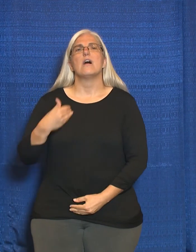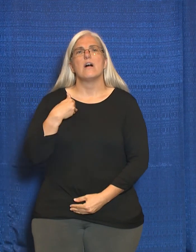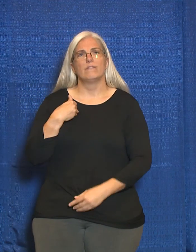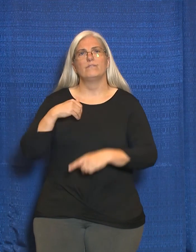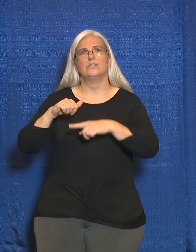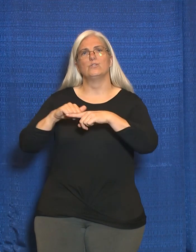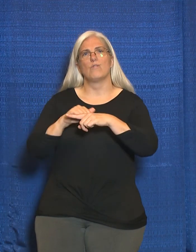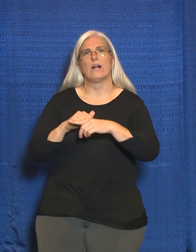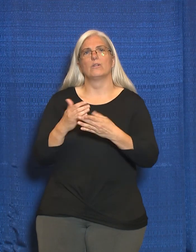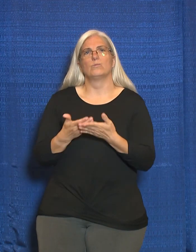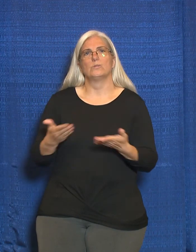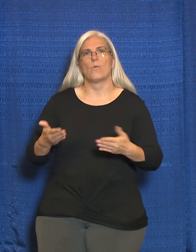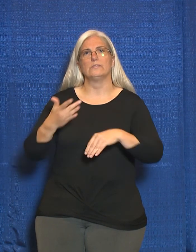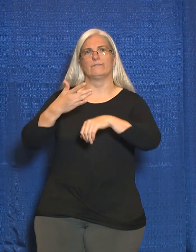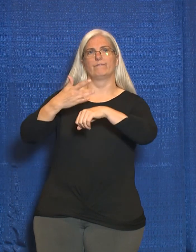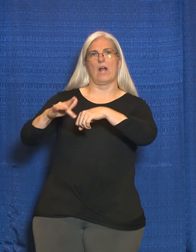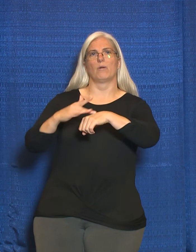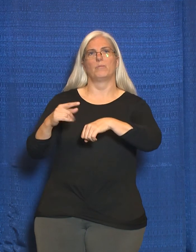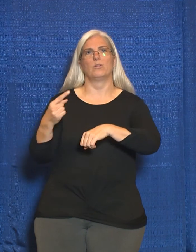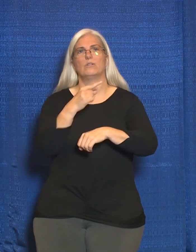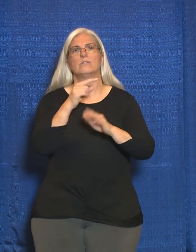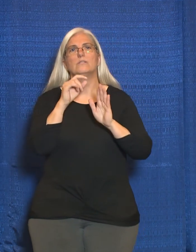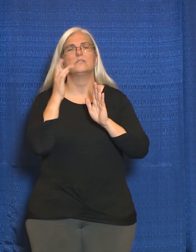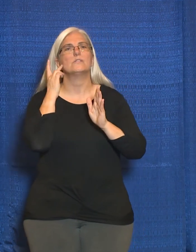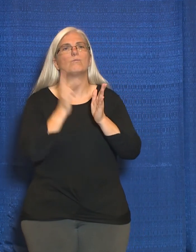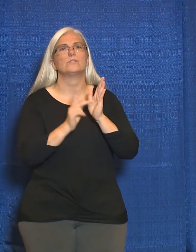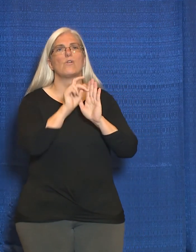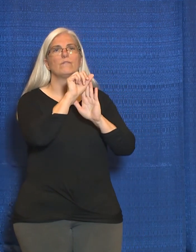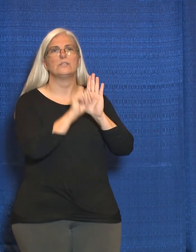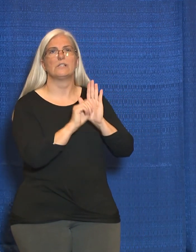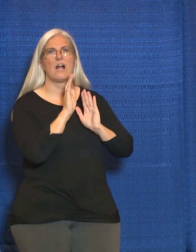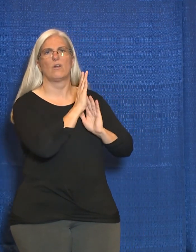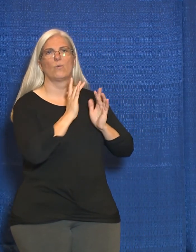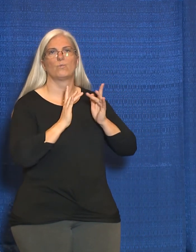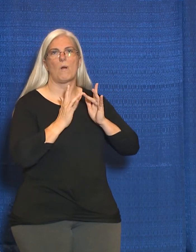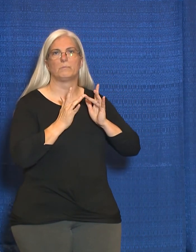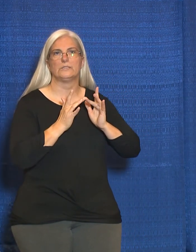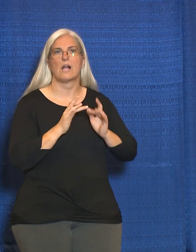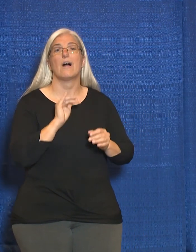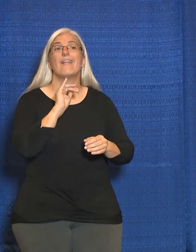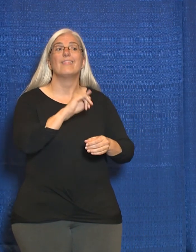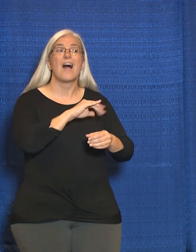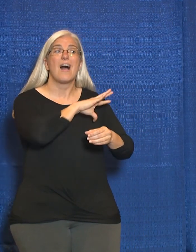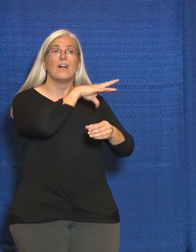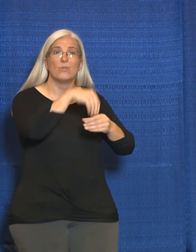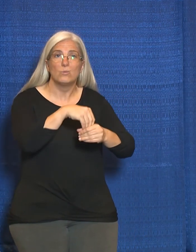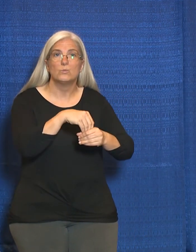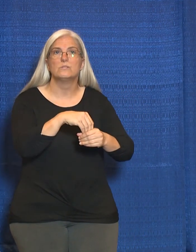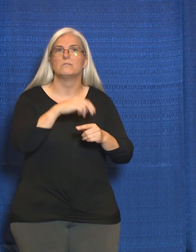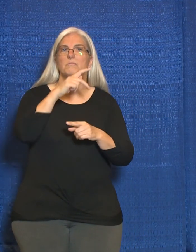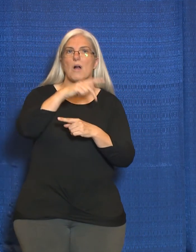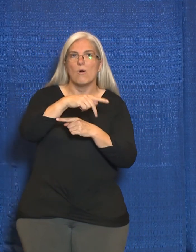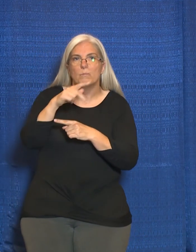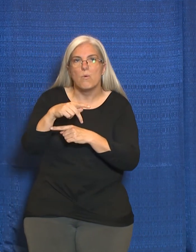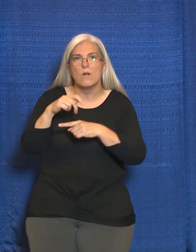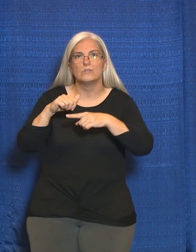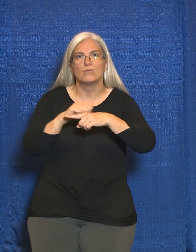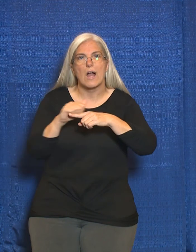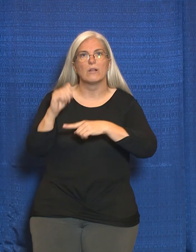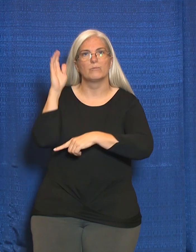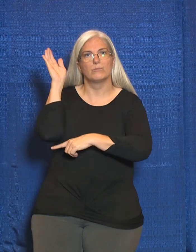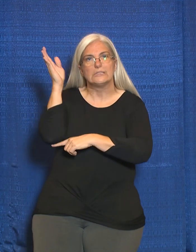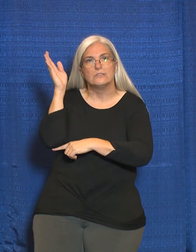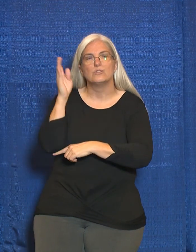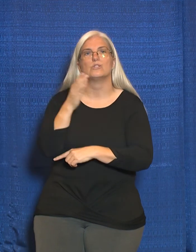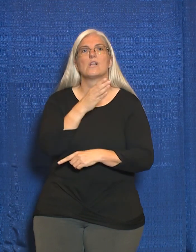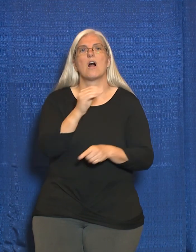are training resources available on the Secretary of State's website, including PowerPoint training presentations and an